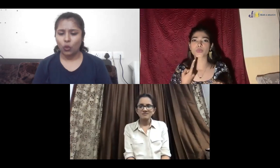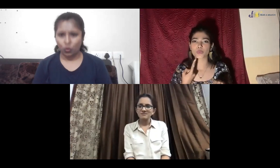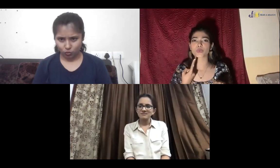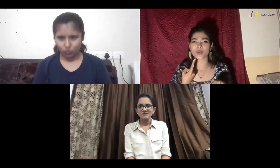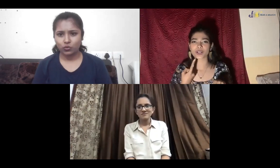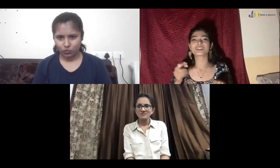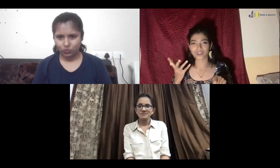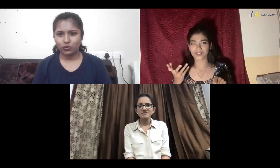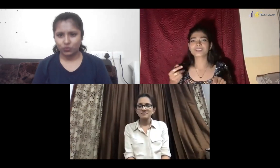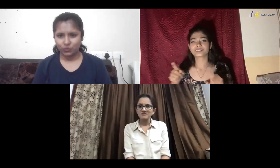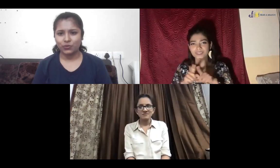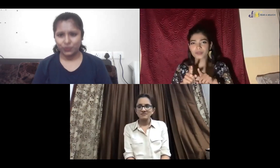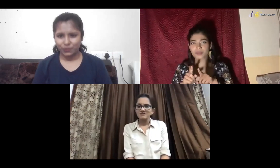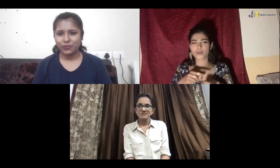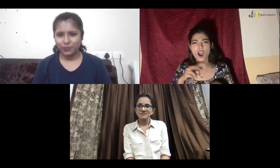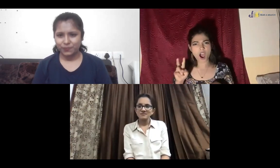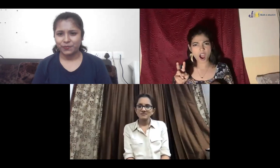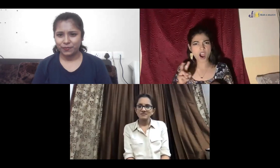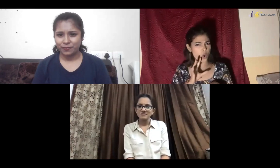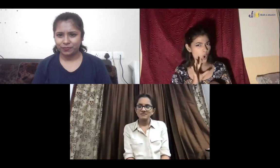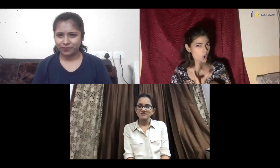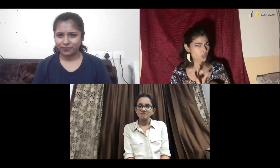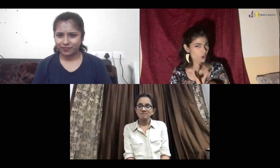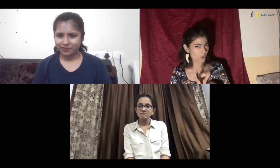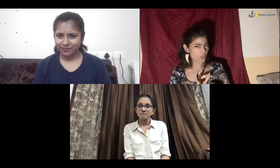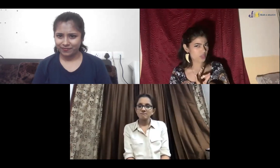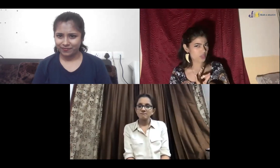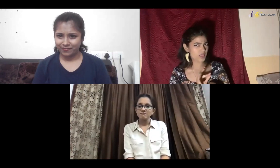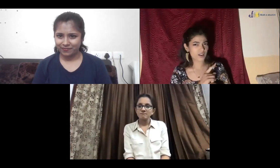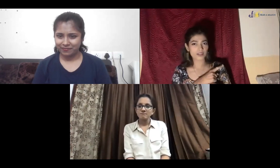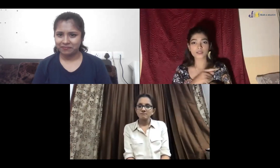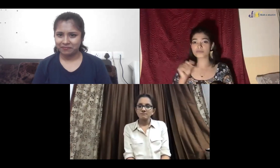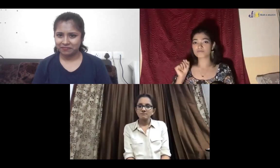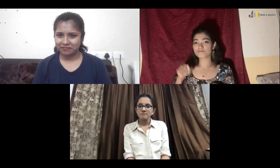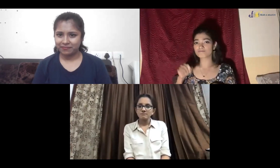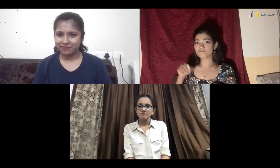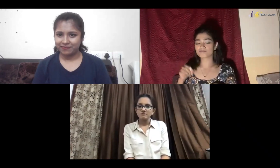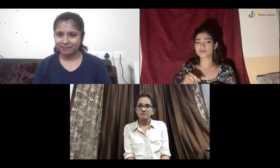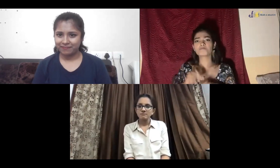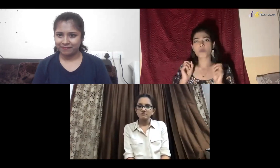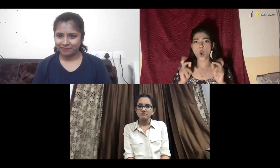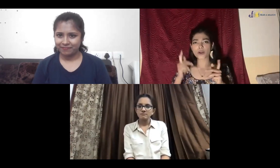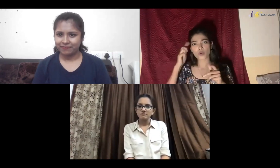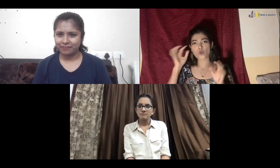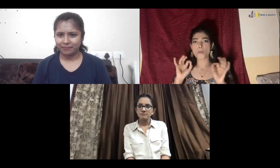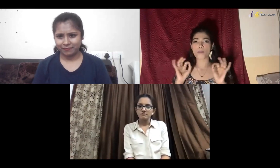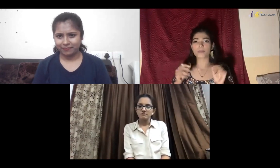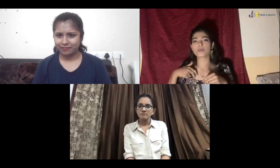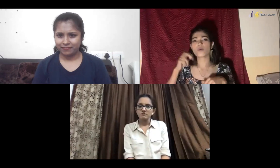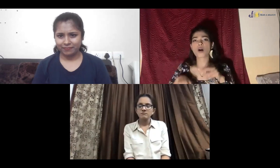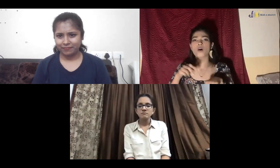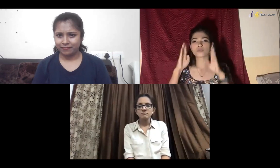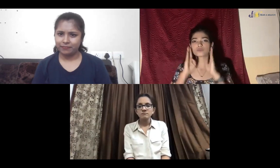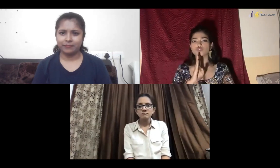whistling at you." So I thought maybe he's just whistling in his, maybe he might be just